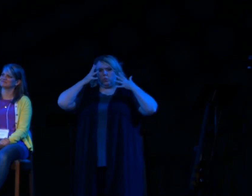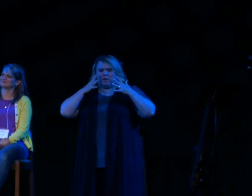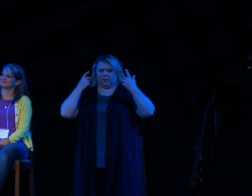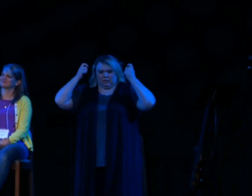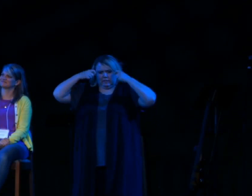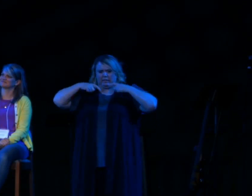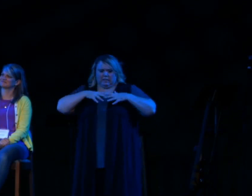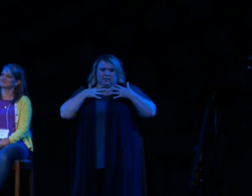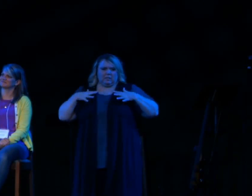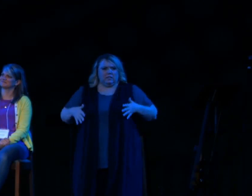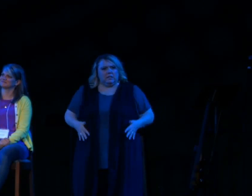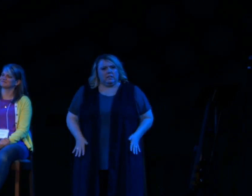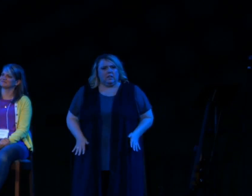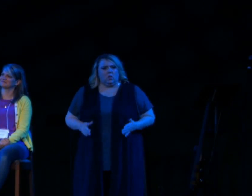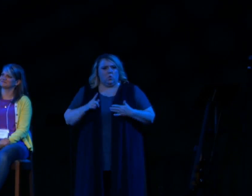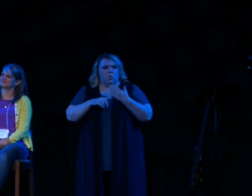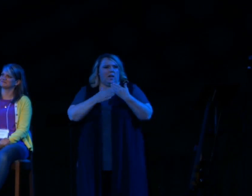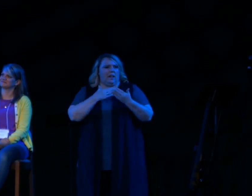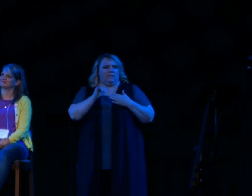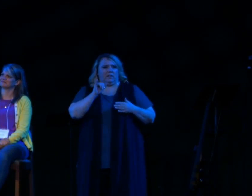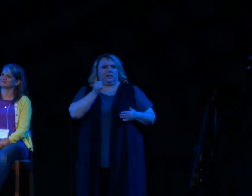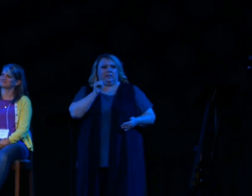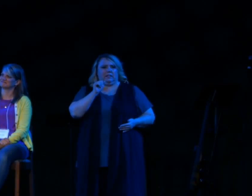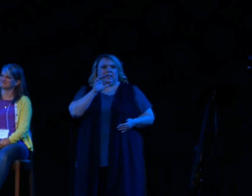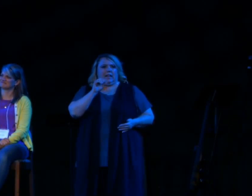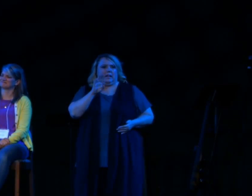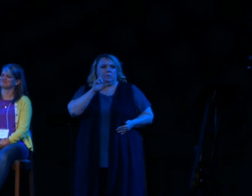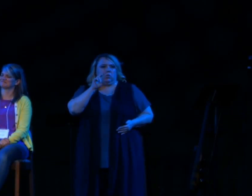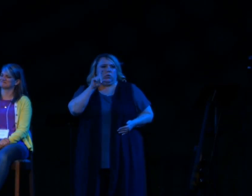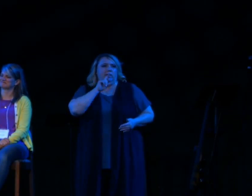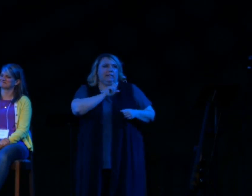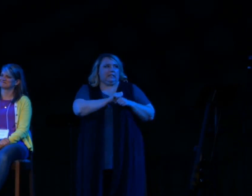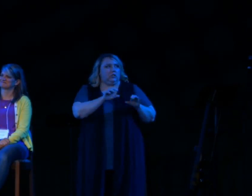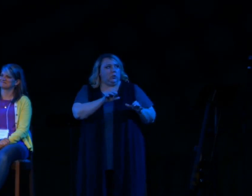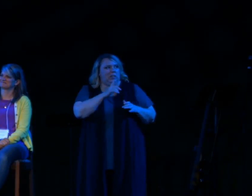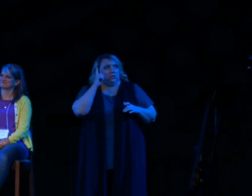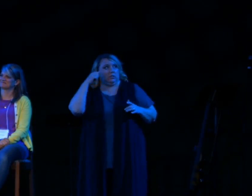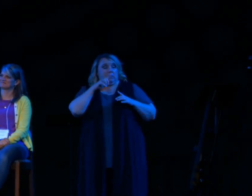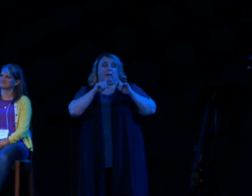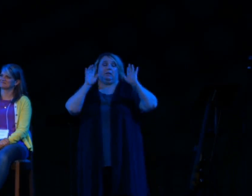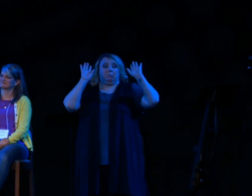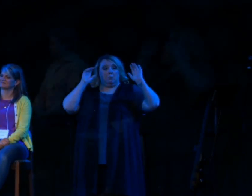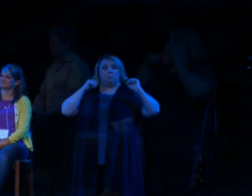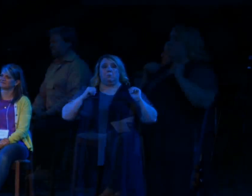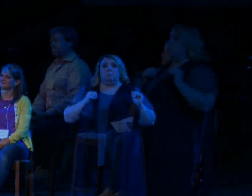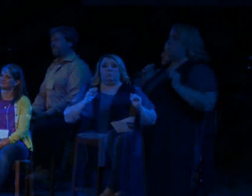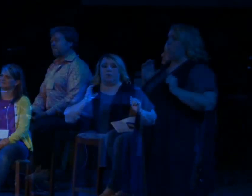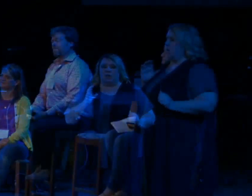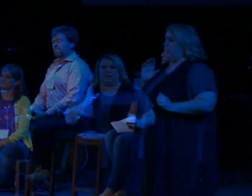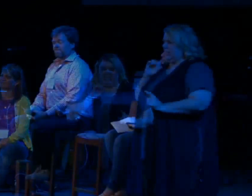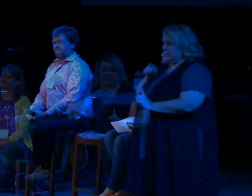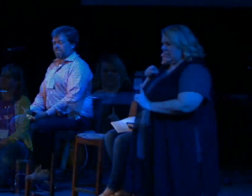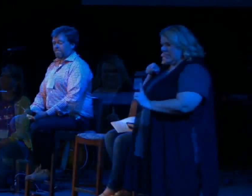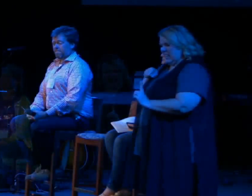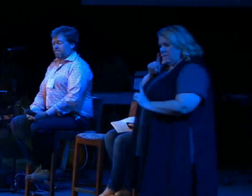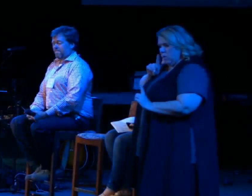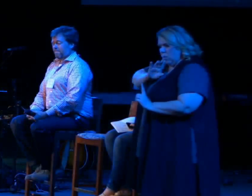regalia, whatever Jacob Rees is doing. It's crazy, but it's contextual.